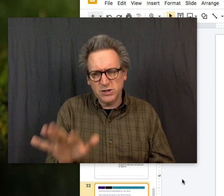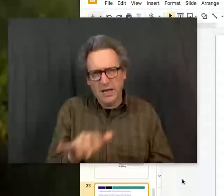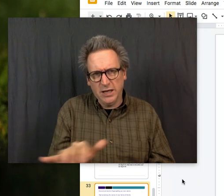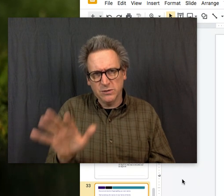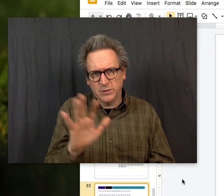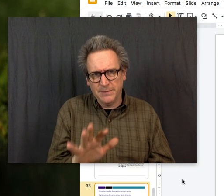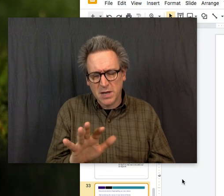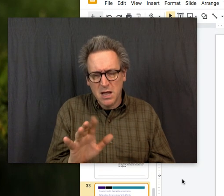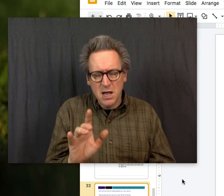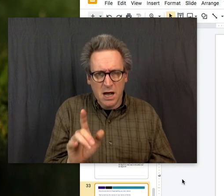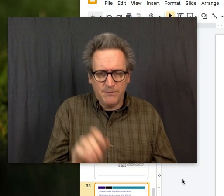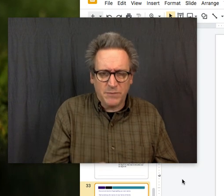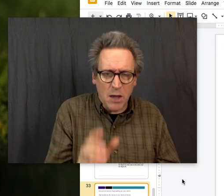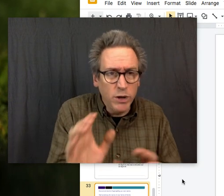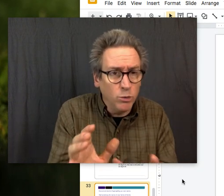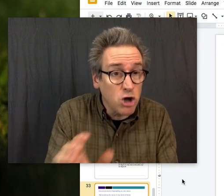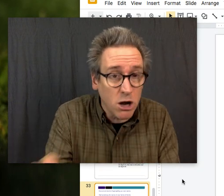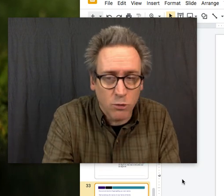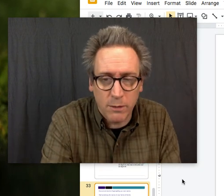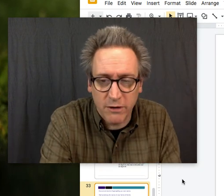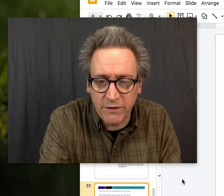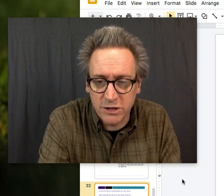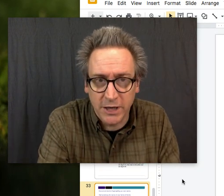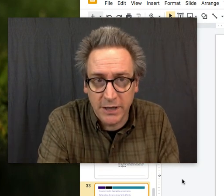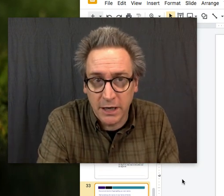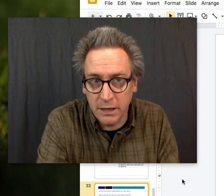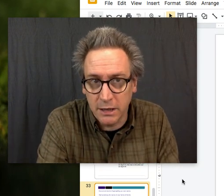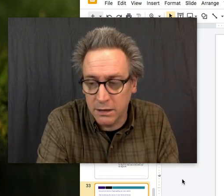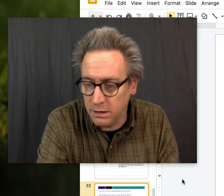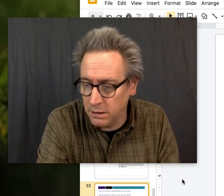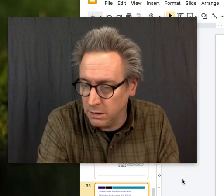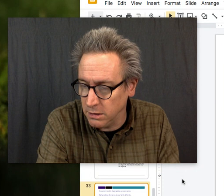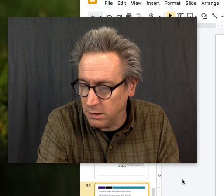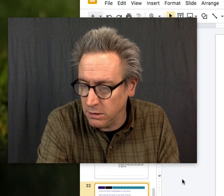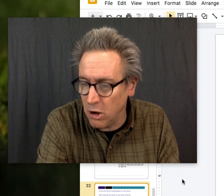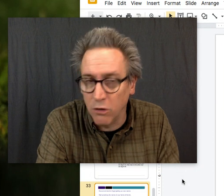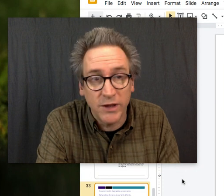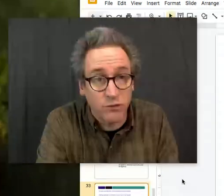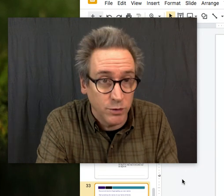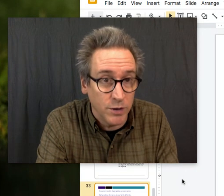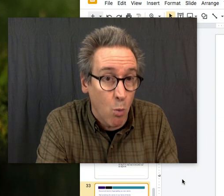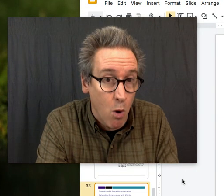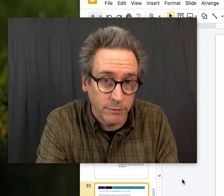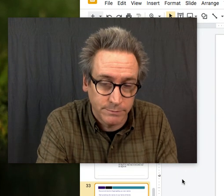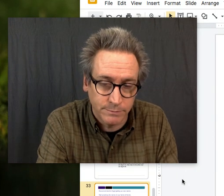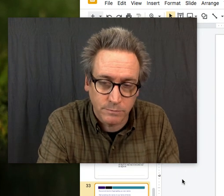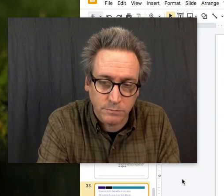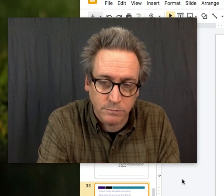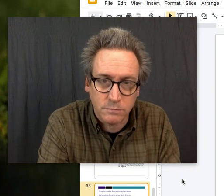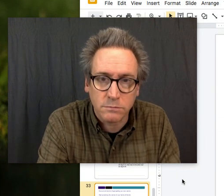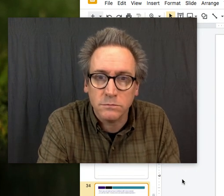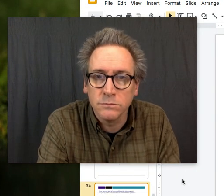so you get used to it. And we will talk more about fingerspelling in all the way through Unit 1.